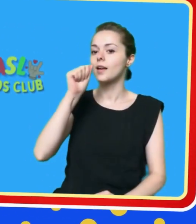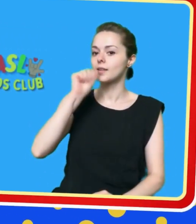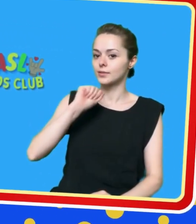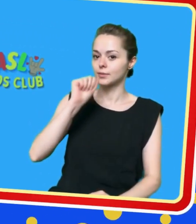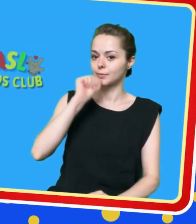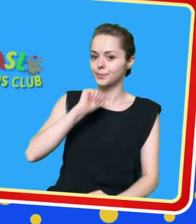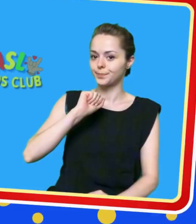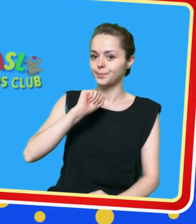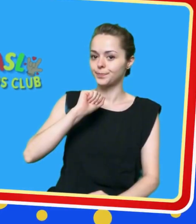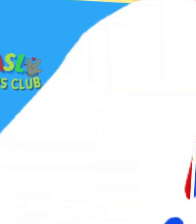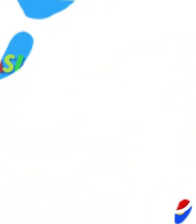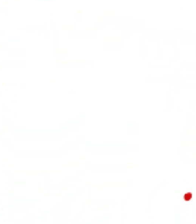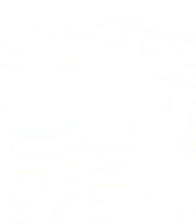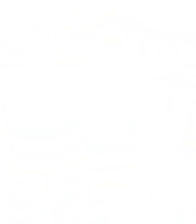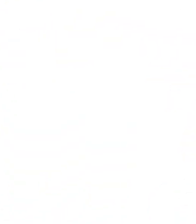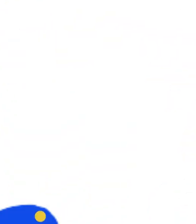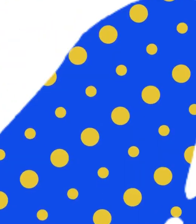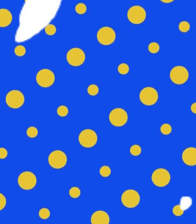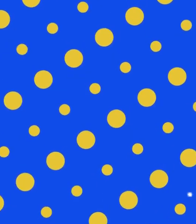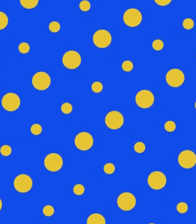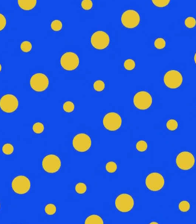It's ice cream.